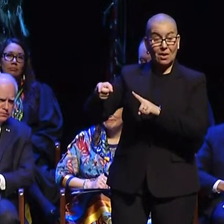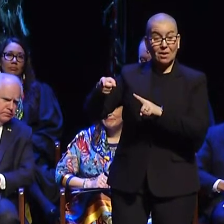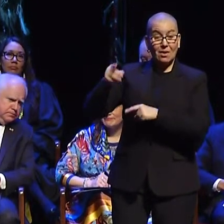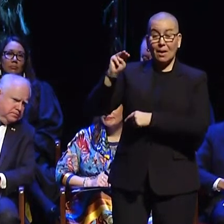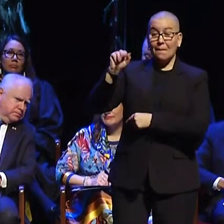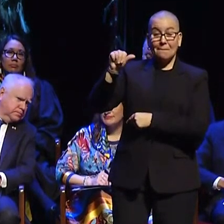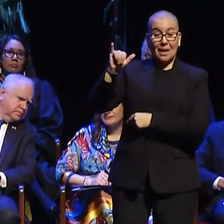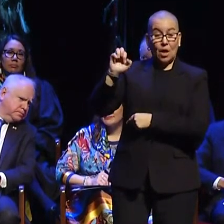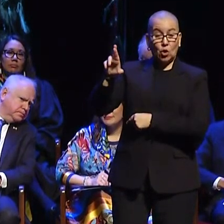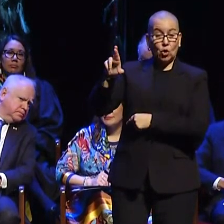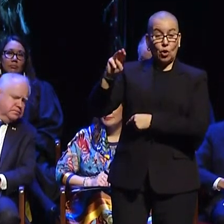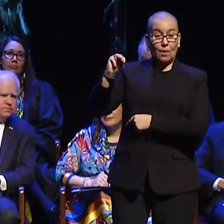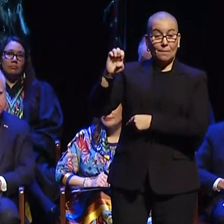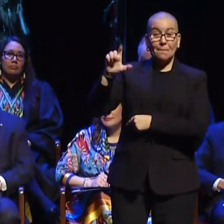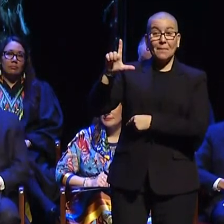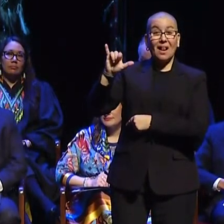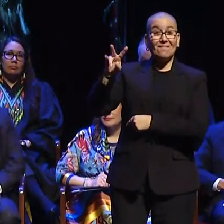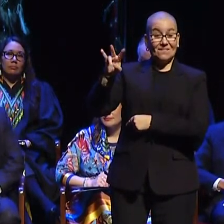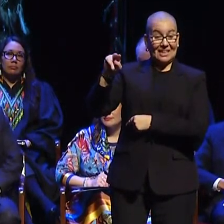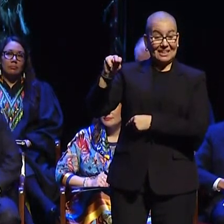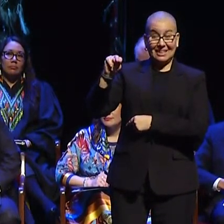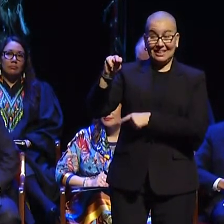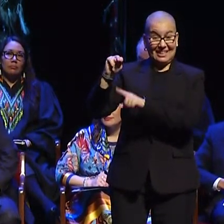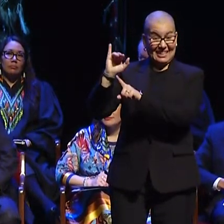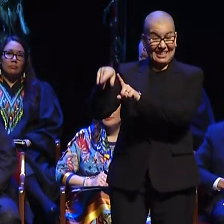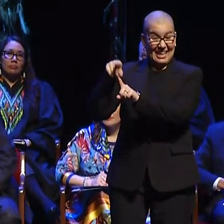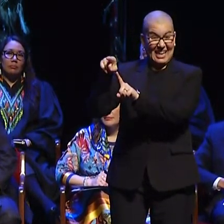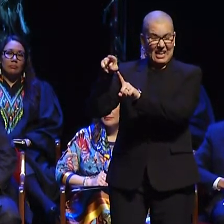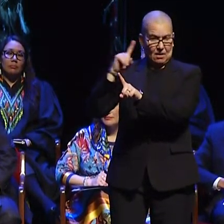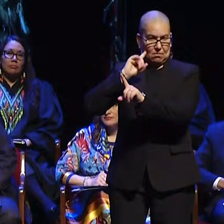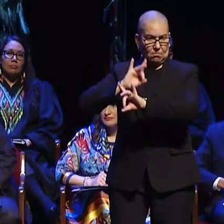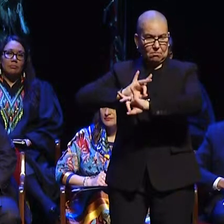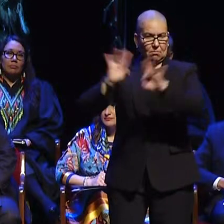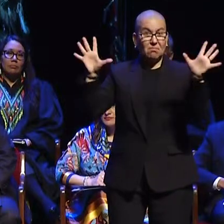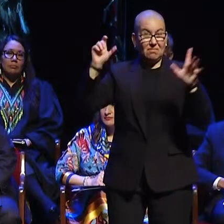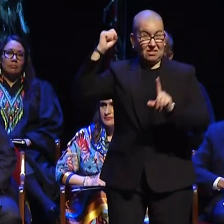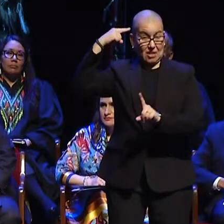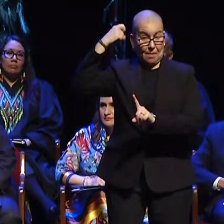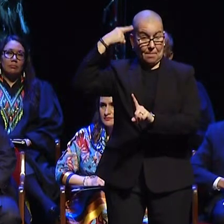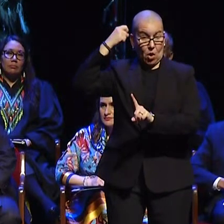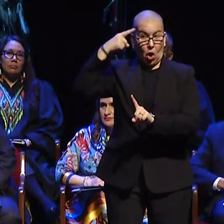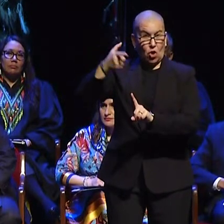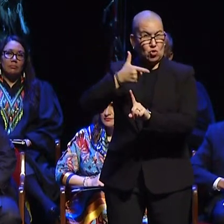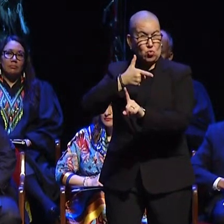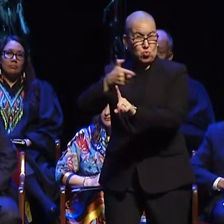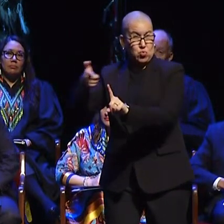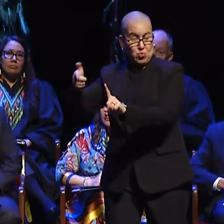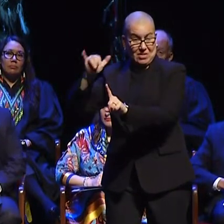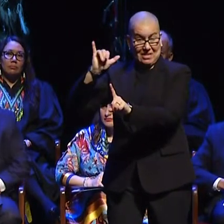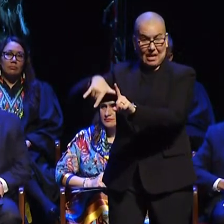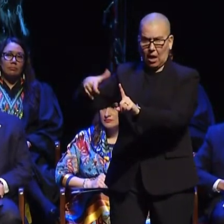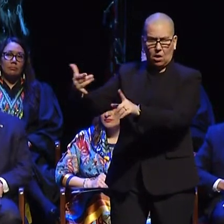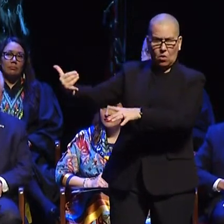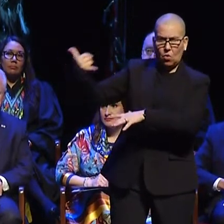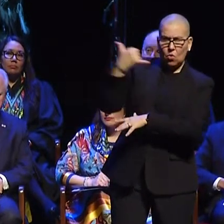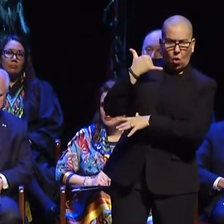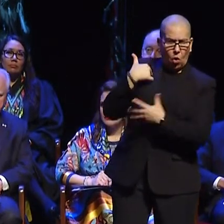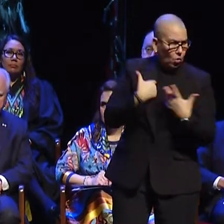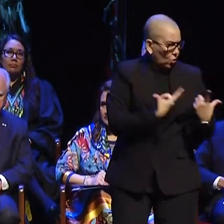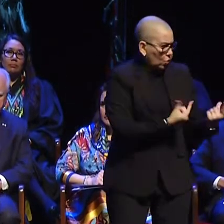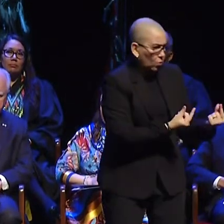the horrific St. Paul shooting, what can be done to the people who put these guns on our streets? Mayor